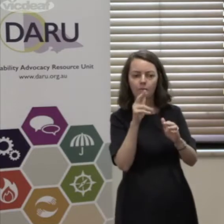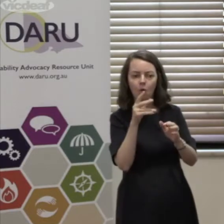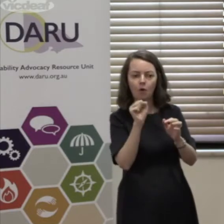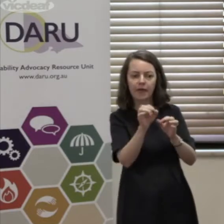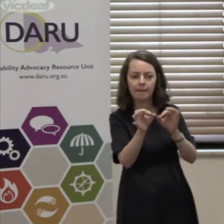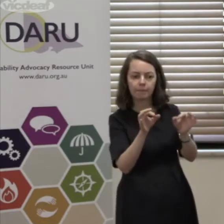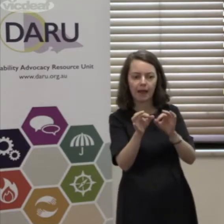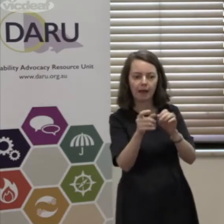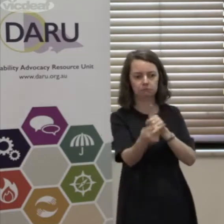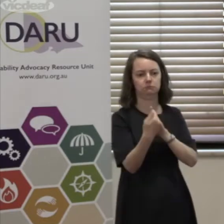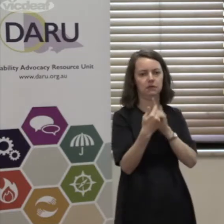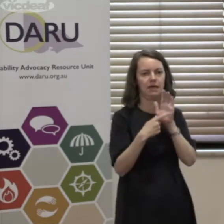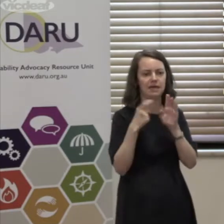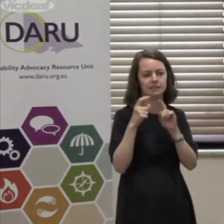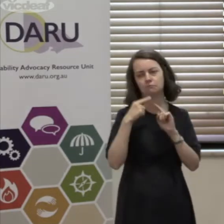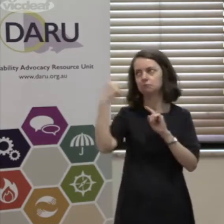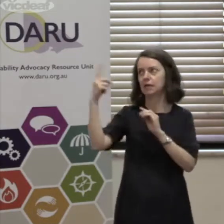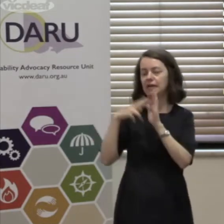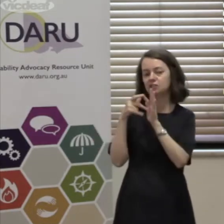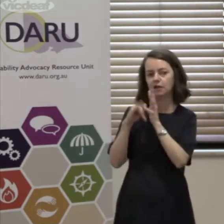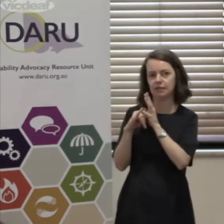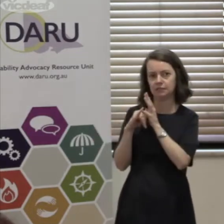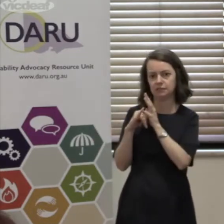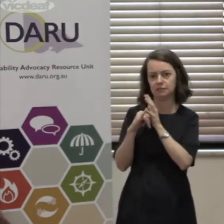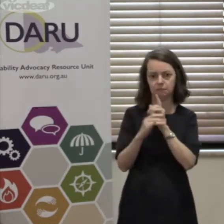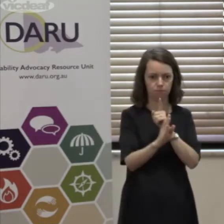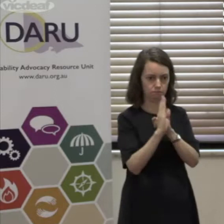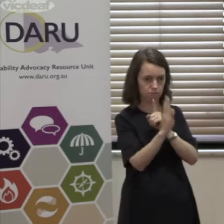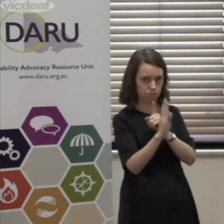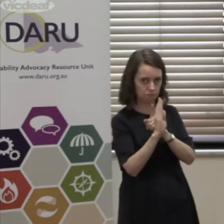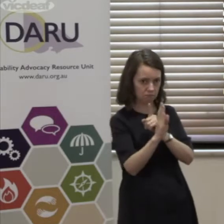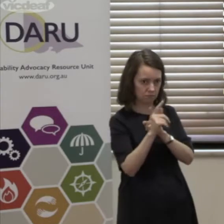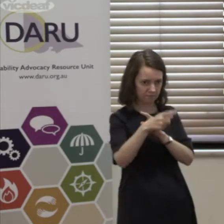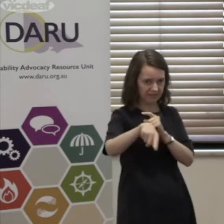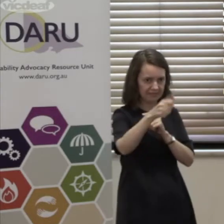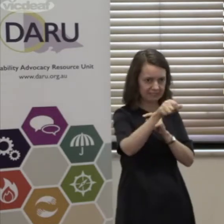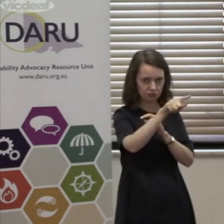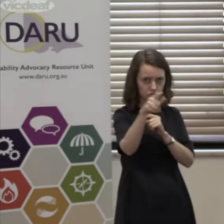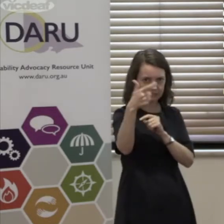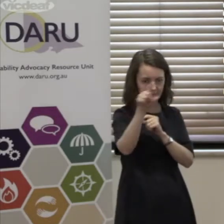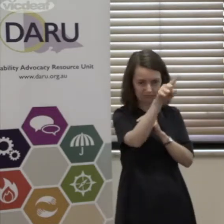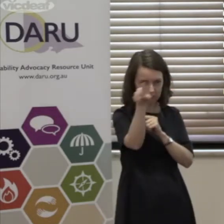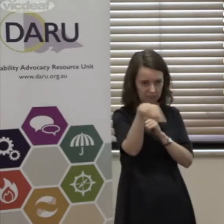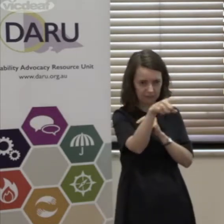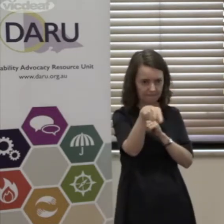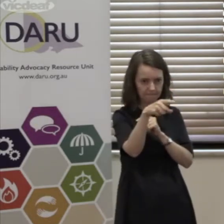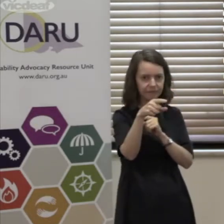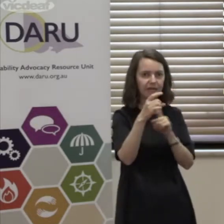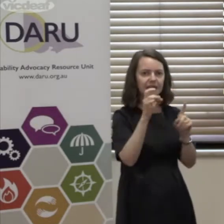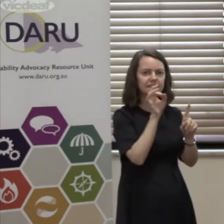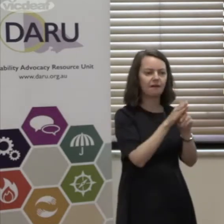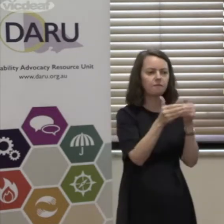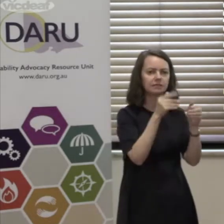point of contact. So the LAC is the main point of contact for 60, 70% of people. The people, the 10 to 20% of people who